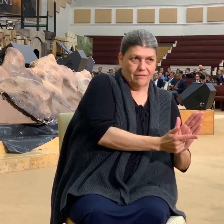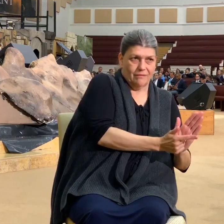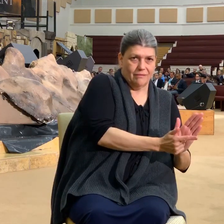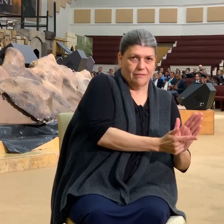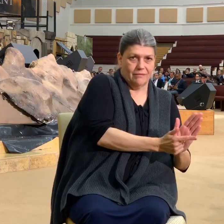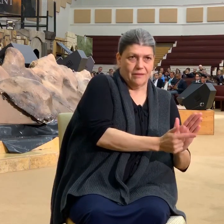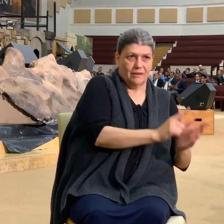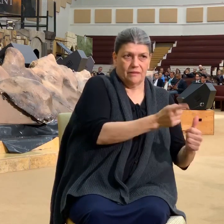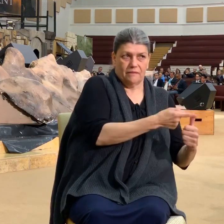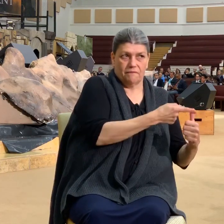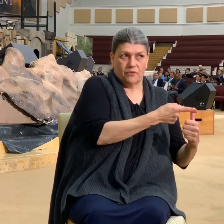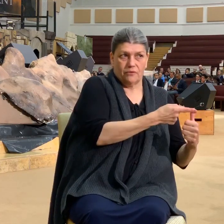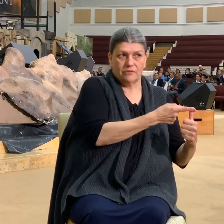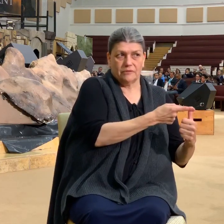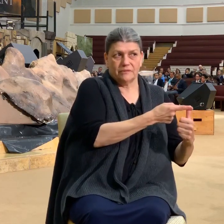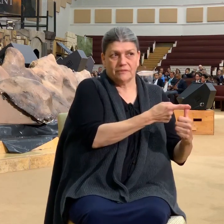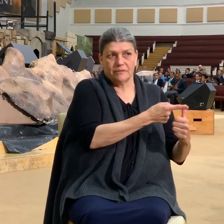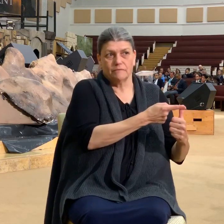The first